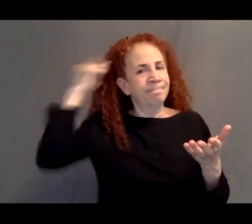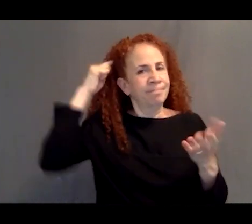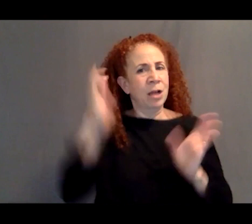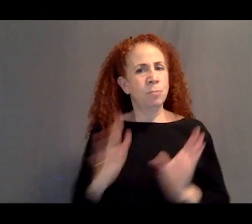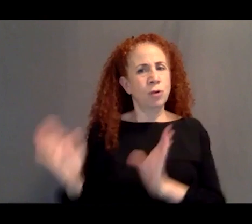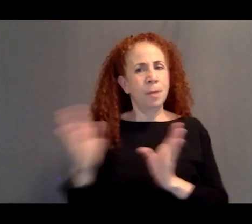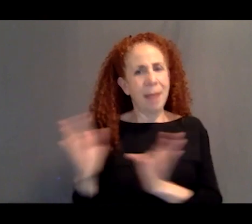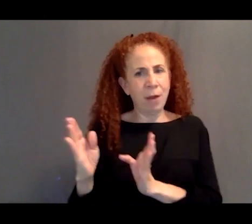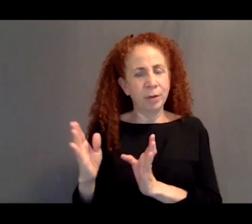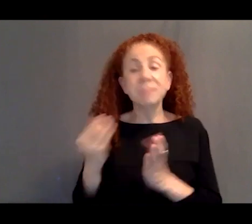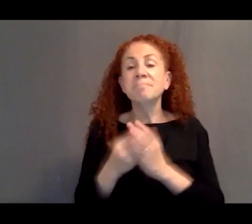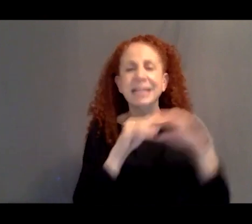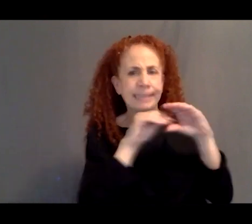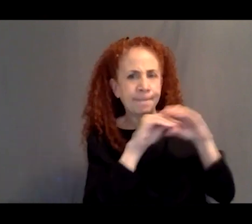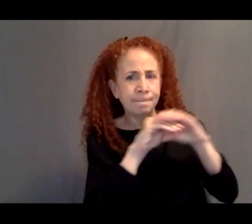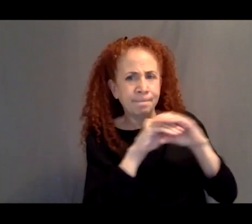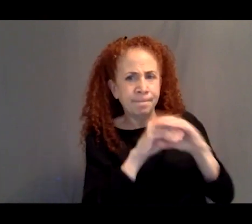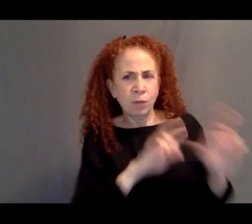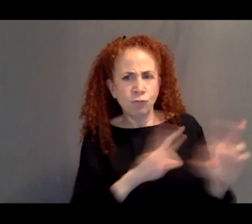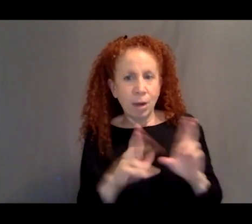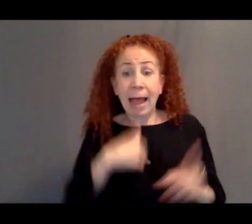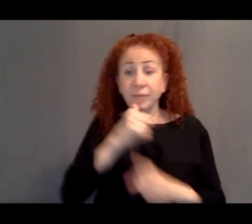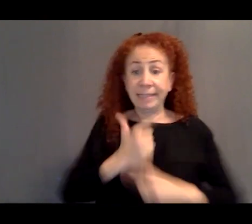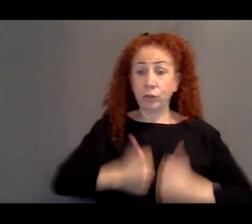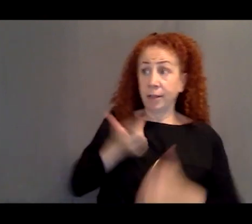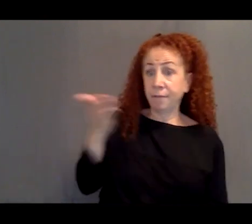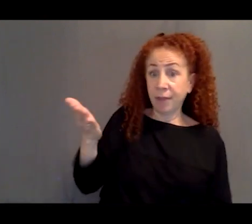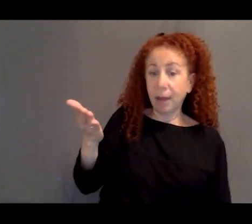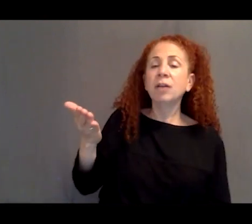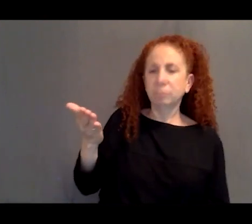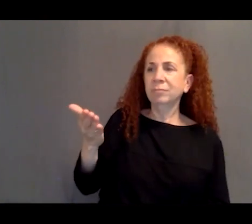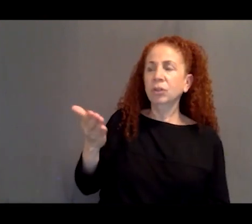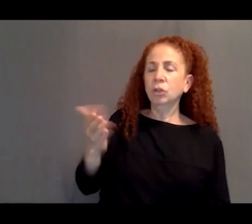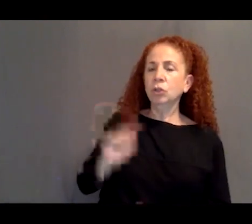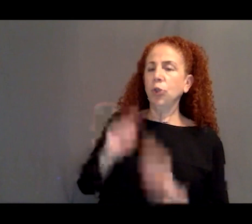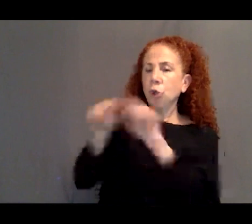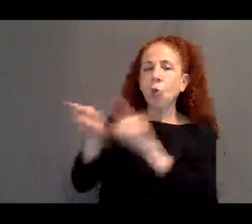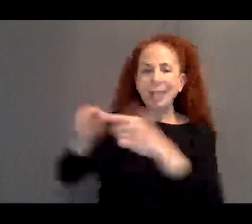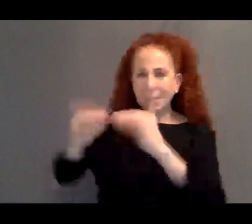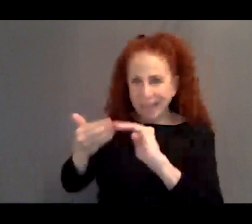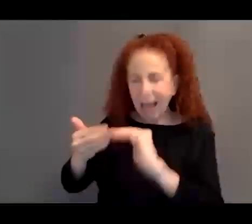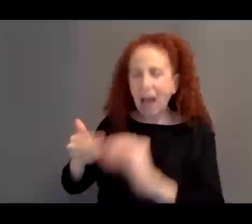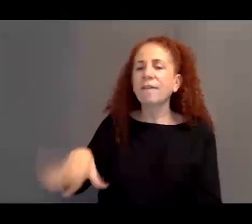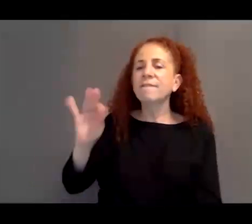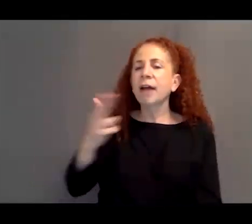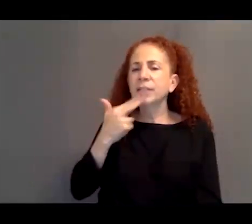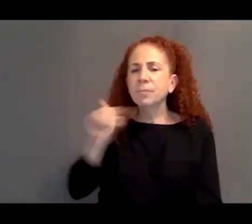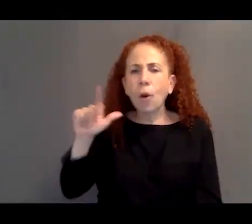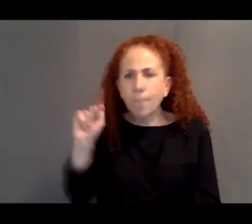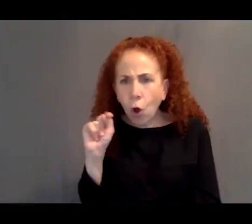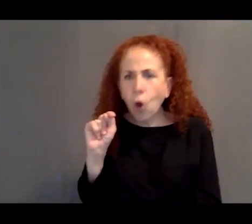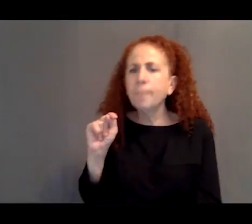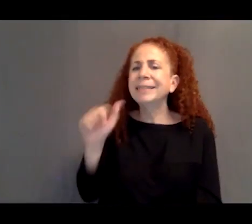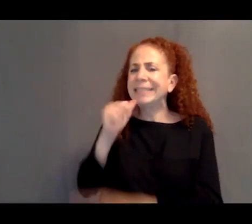for it, trying to save up. I have a sister who lives there, so I can go to that town. I can find a small apartment, maybe